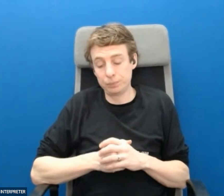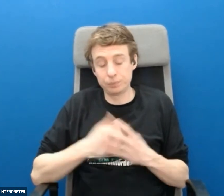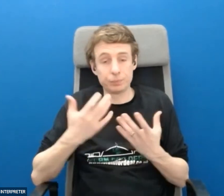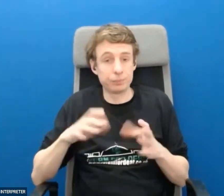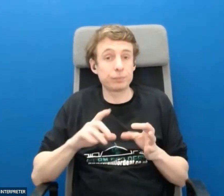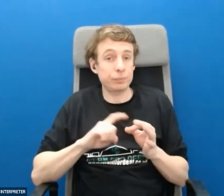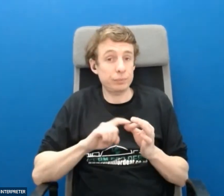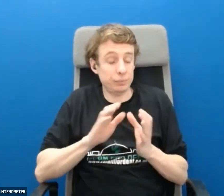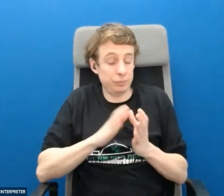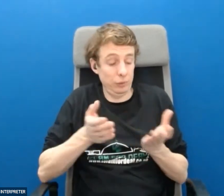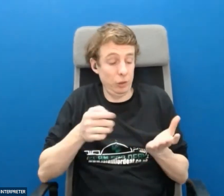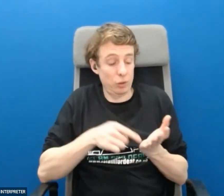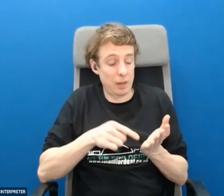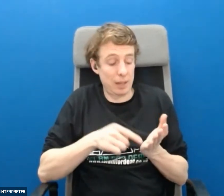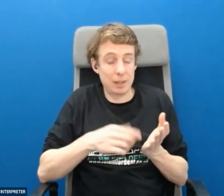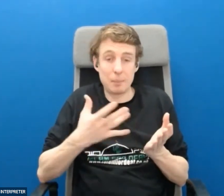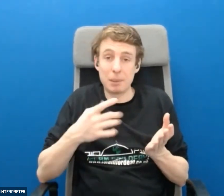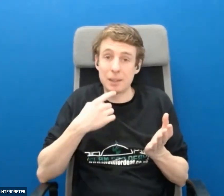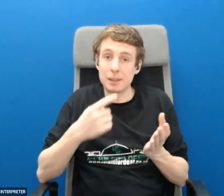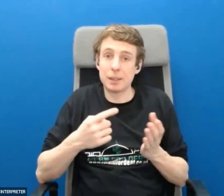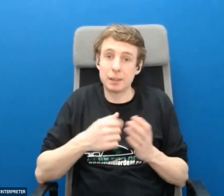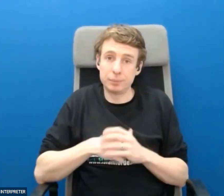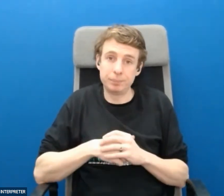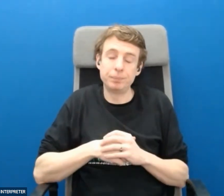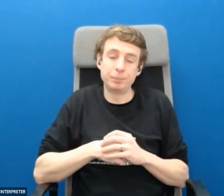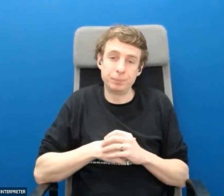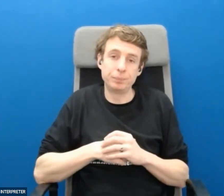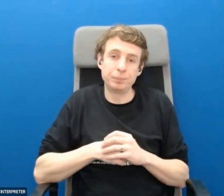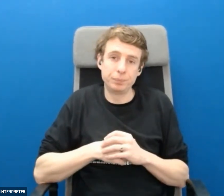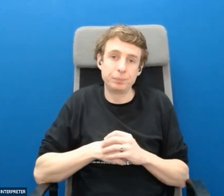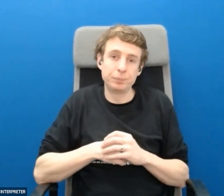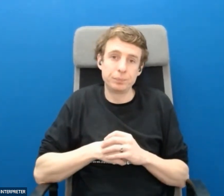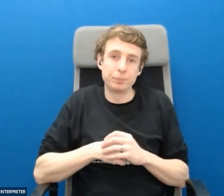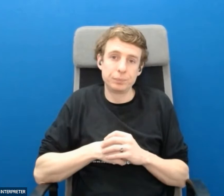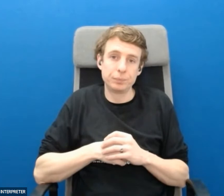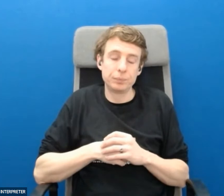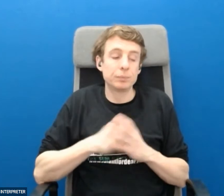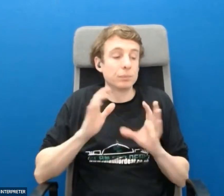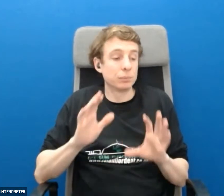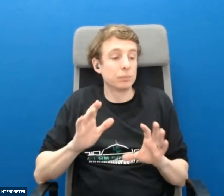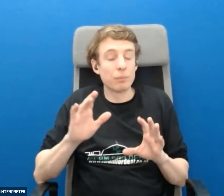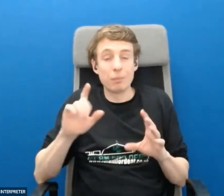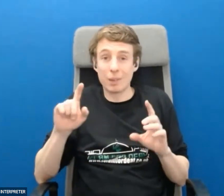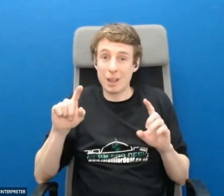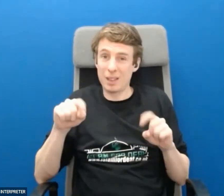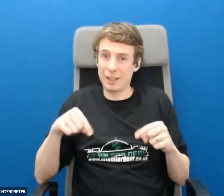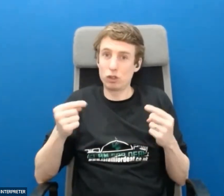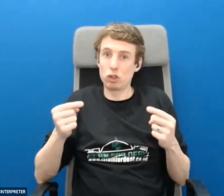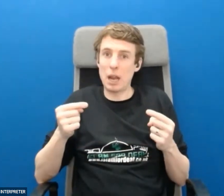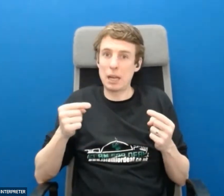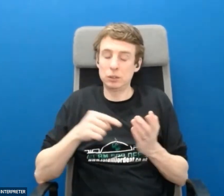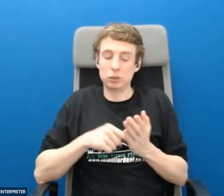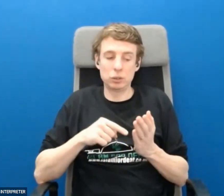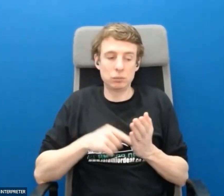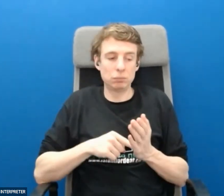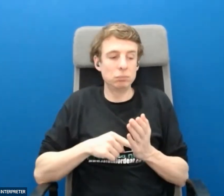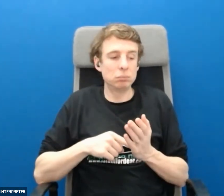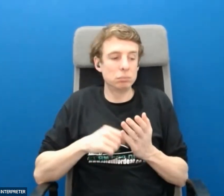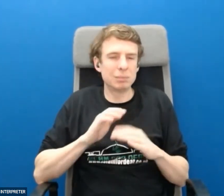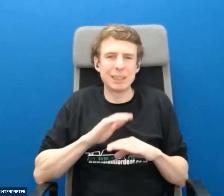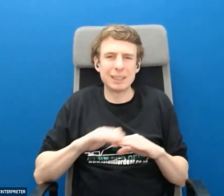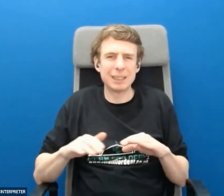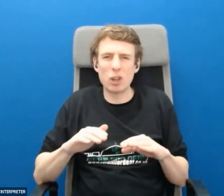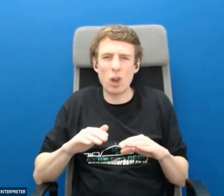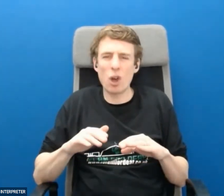And this challenge, it's a challenge not even to create a really intricate being.